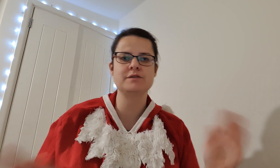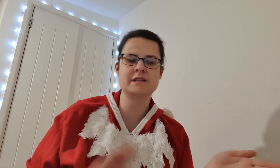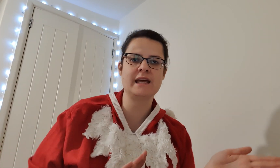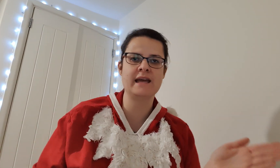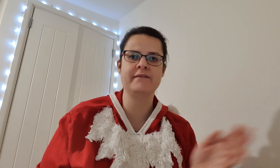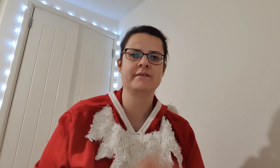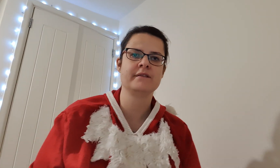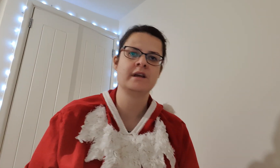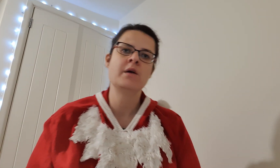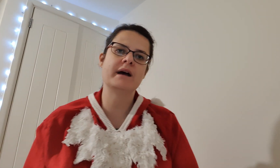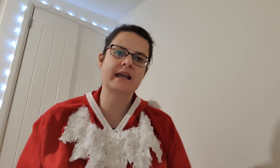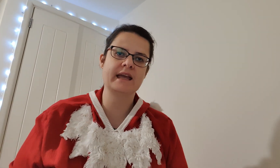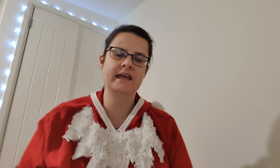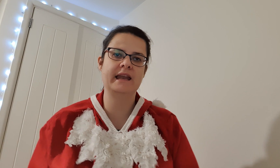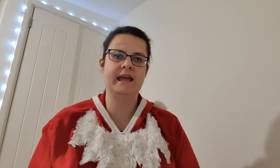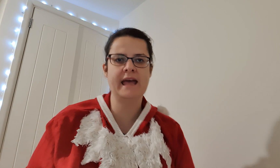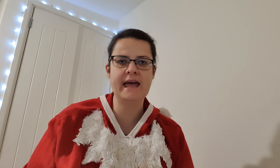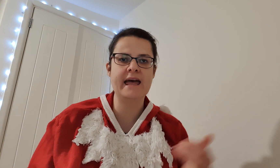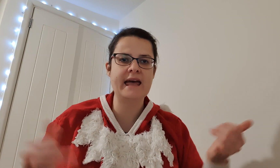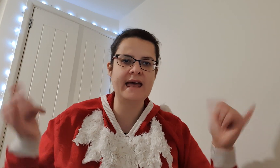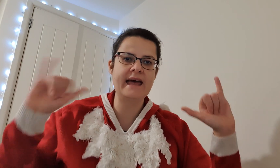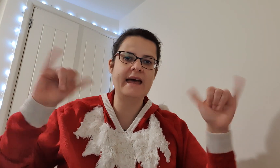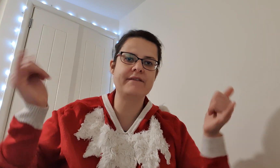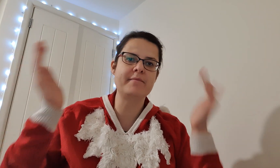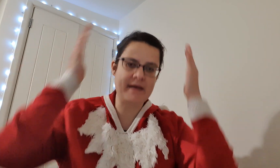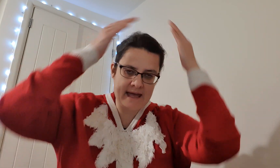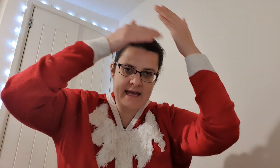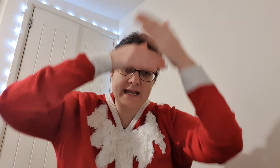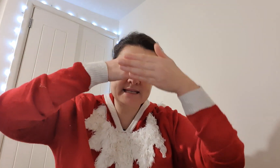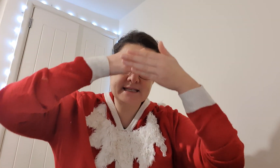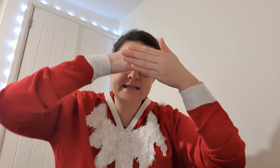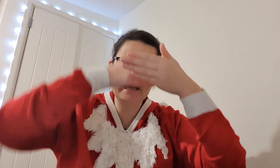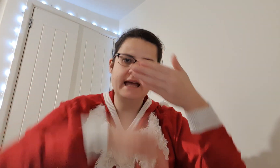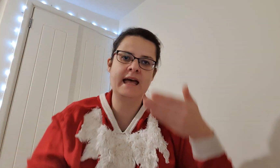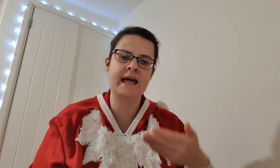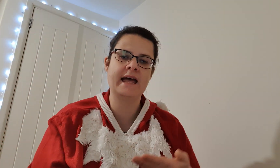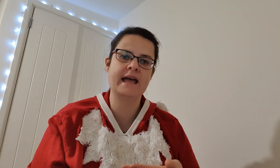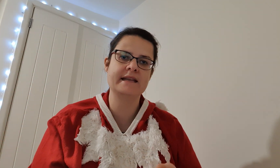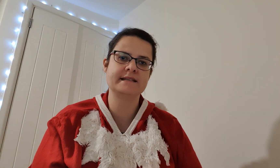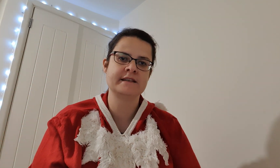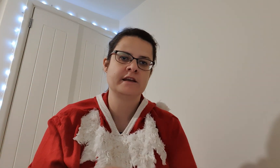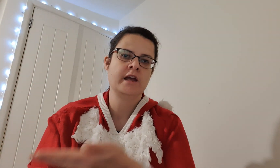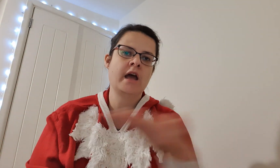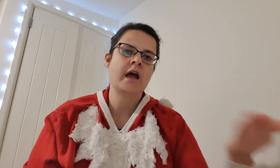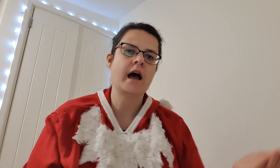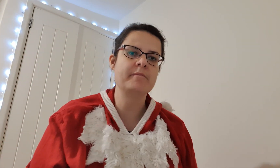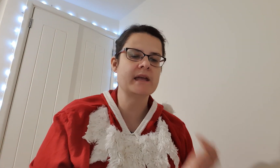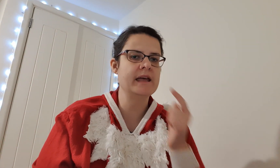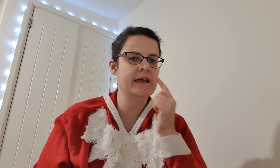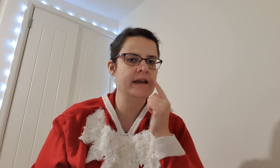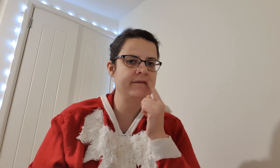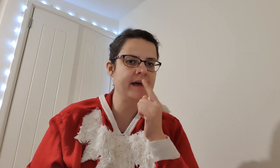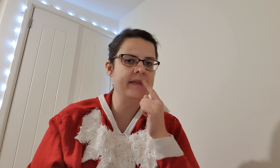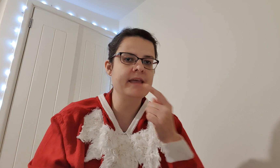shibidabatita. We're gonna have a party tonight. I'm gonna find that